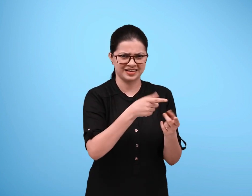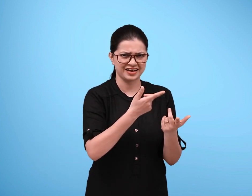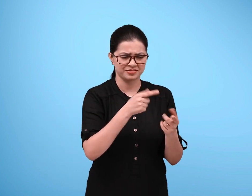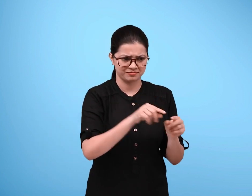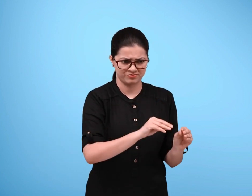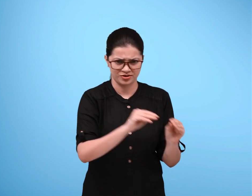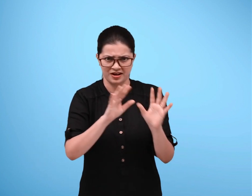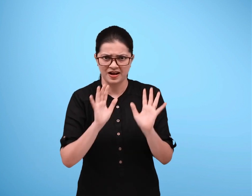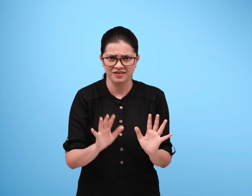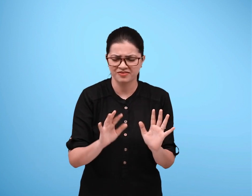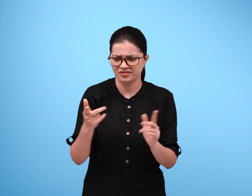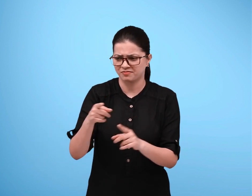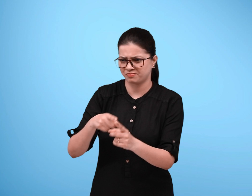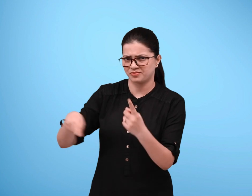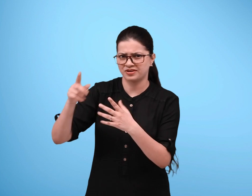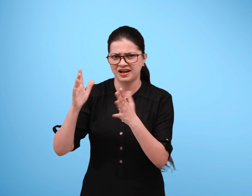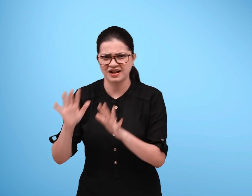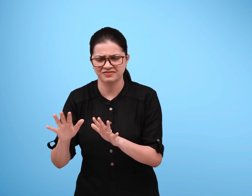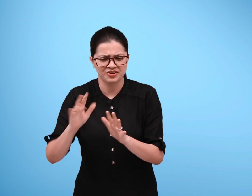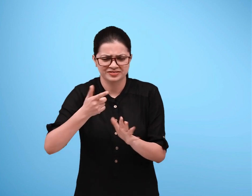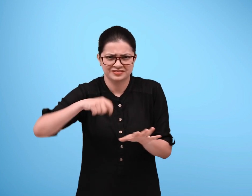Are these objects moving from one place to other?